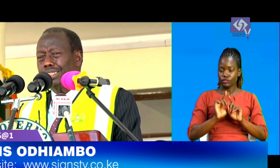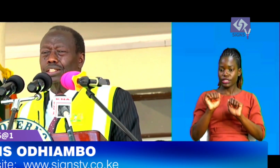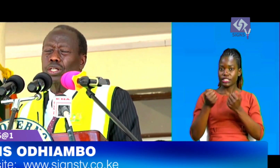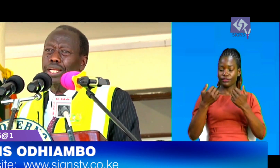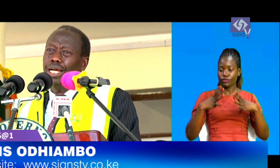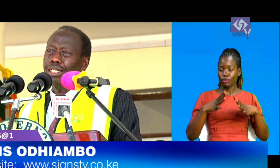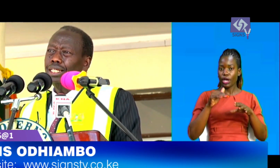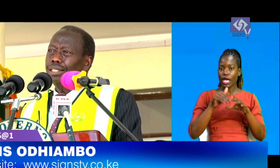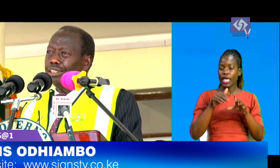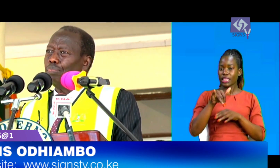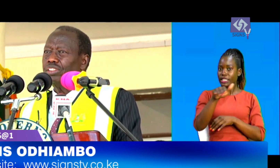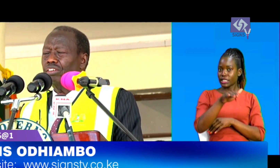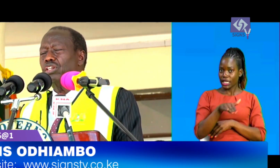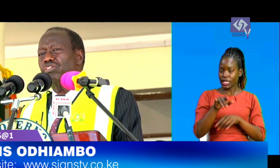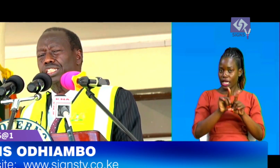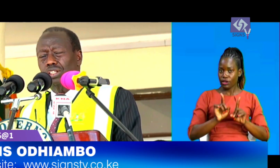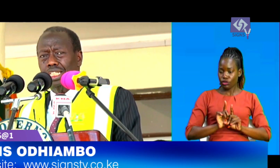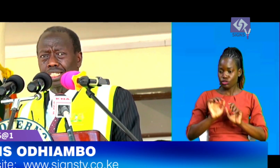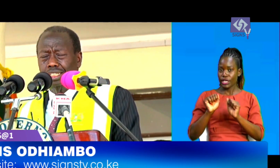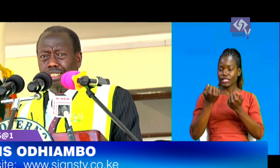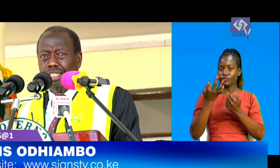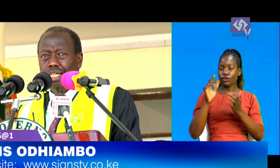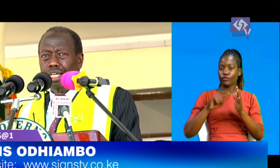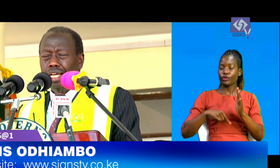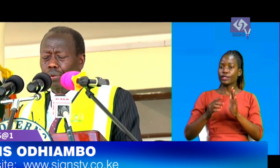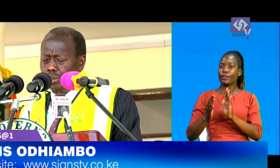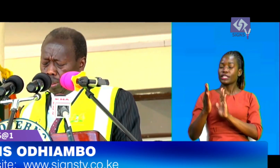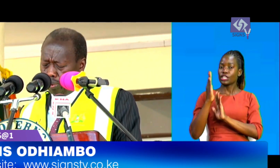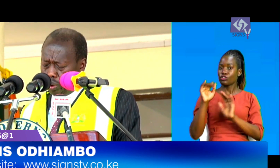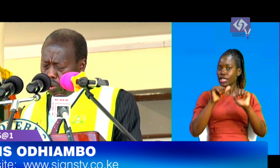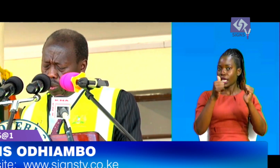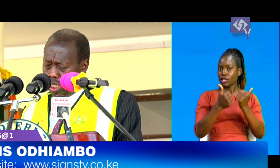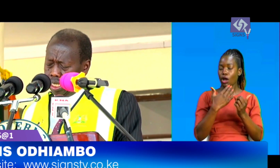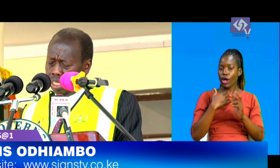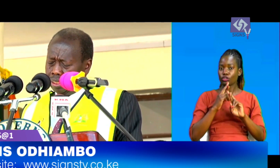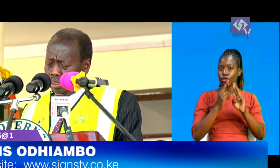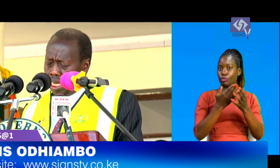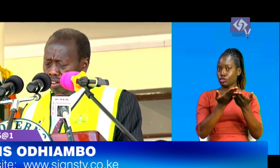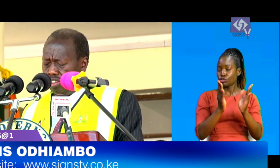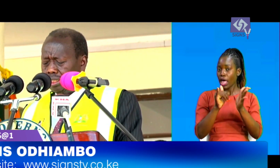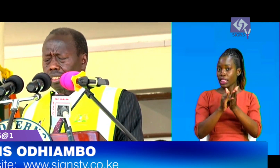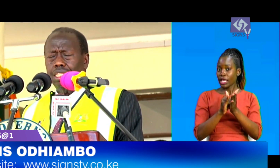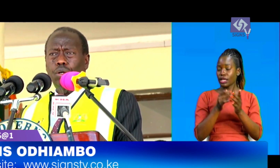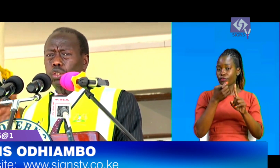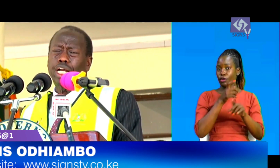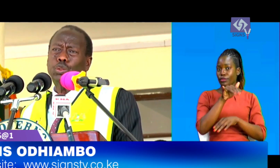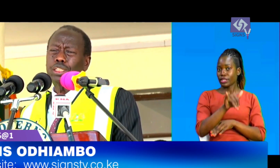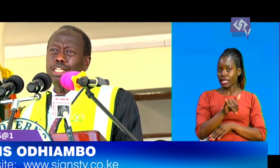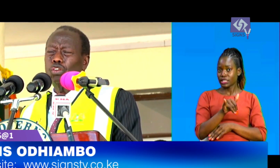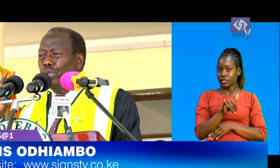general area, and the safety of the security agencies. I want to report to you that as a result of that, there was no casualty, nobody